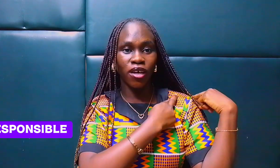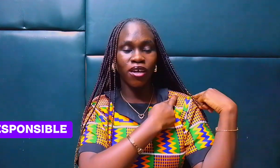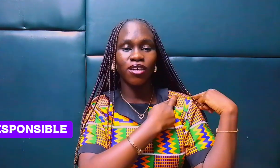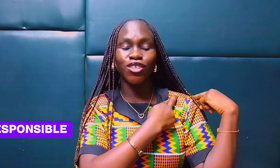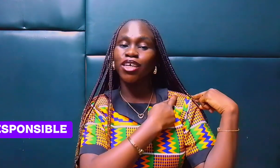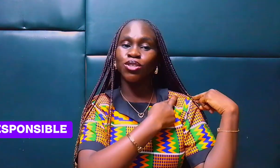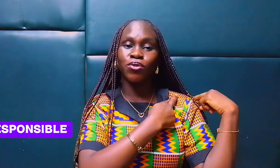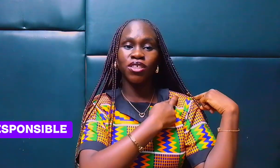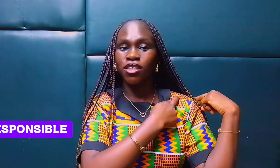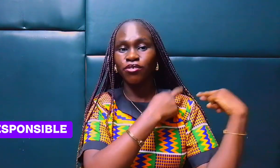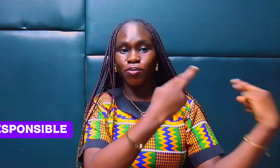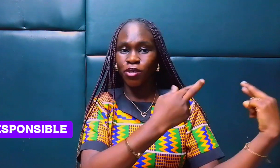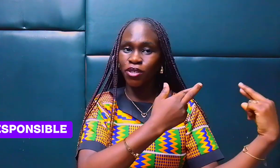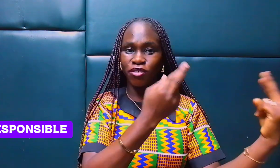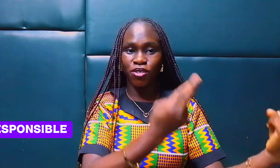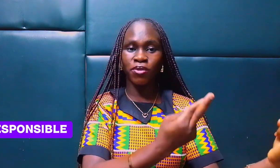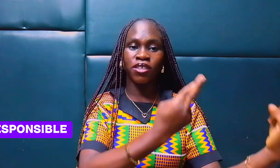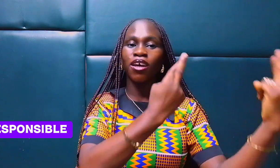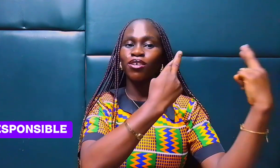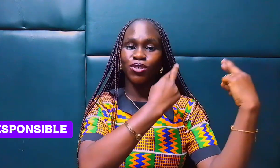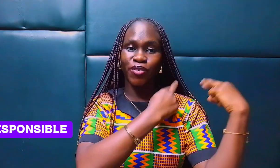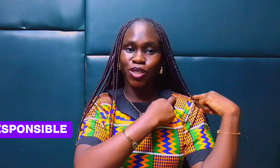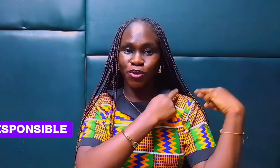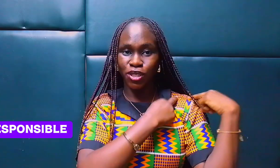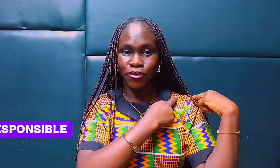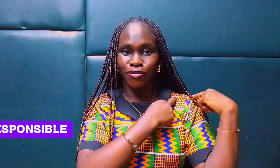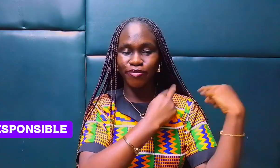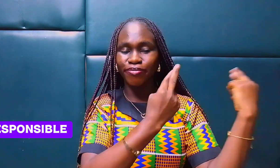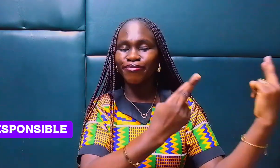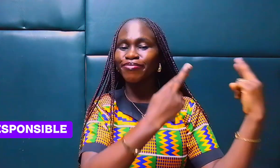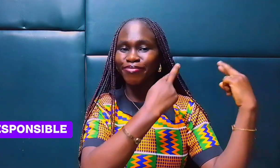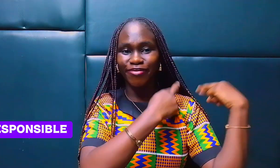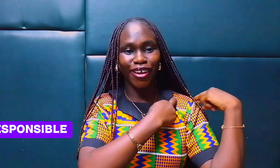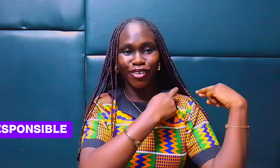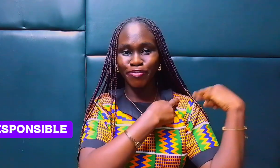your shoulder, just like someone taking responsibility of something. So responsible.